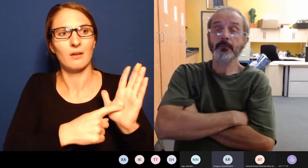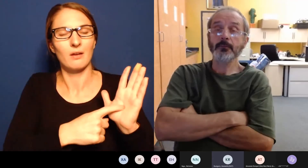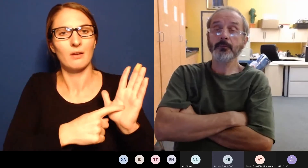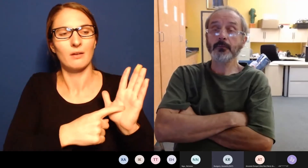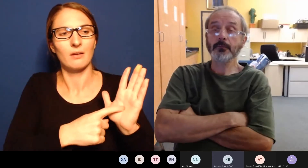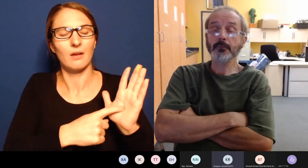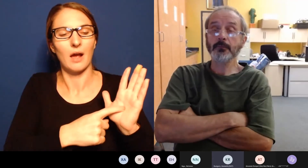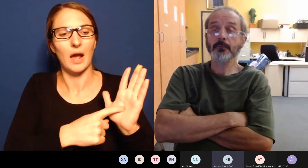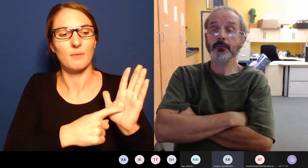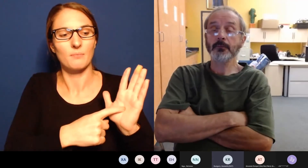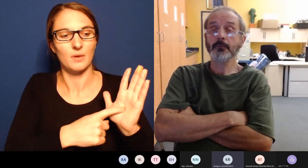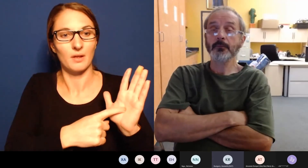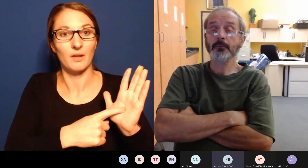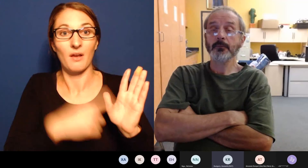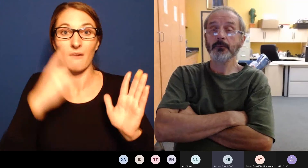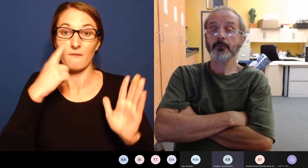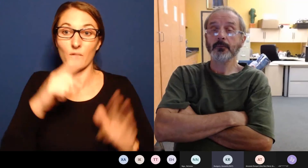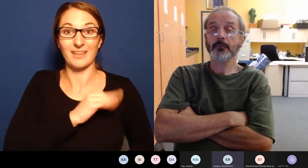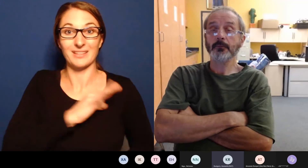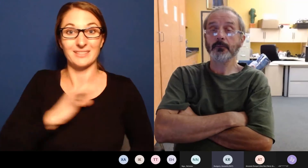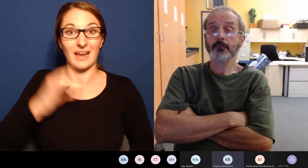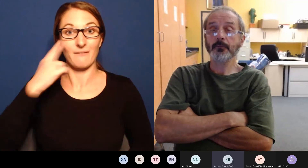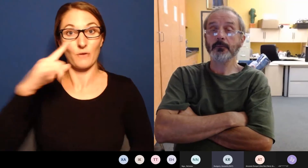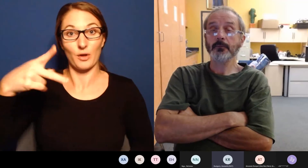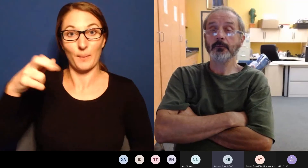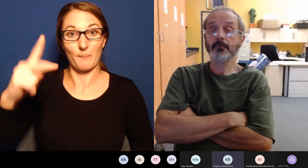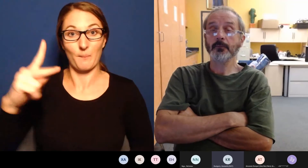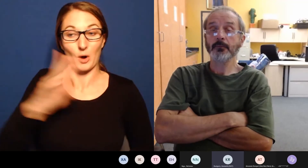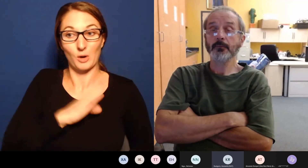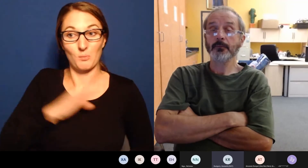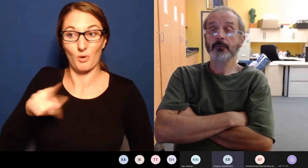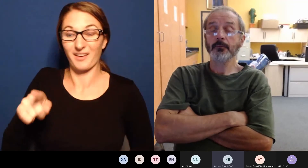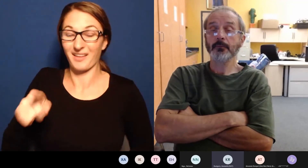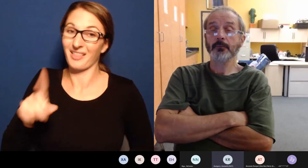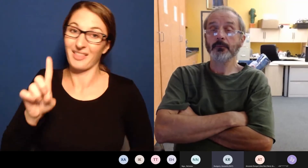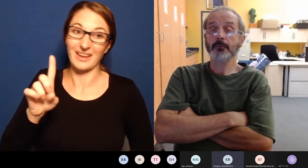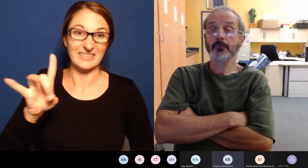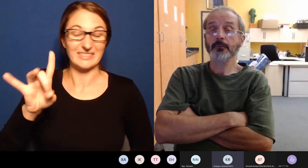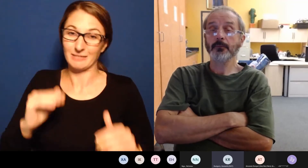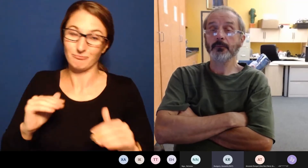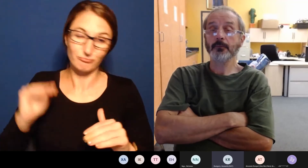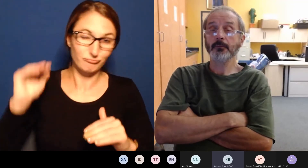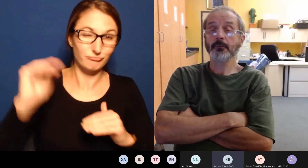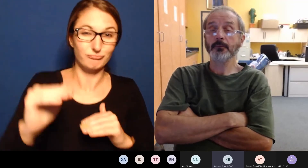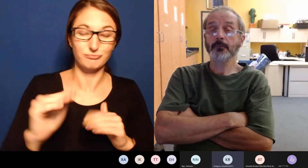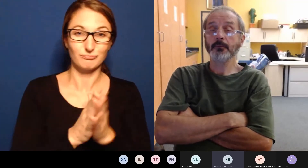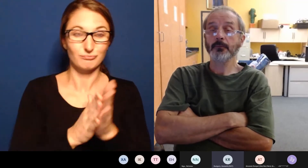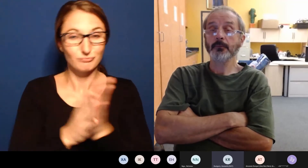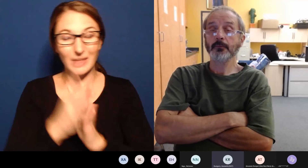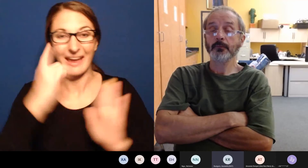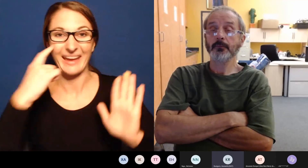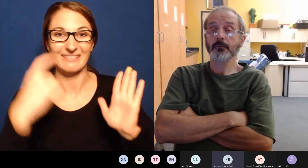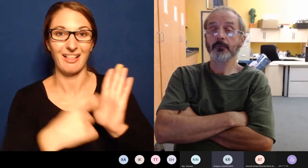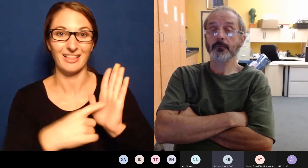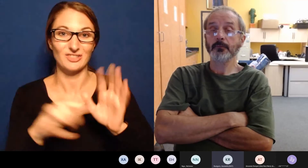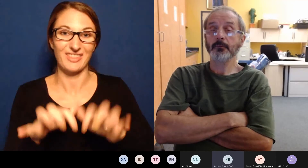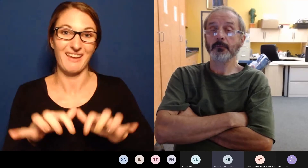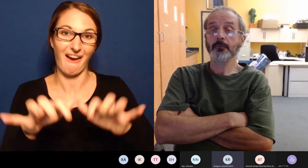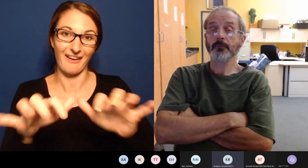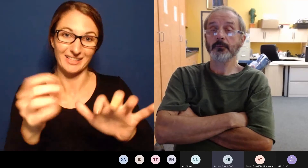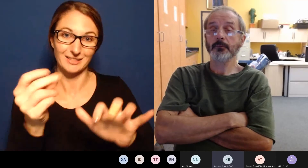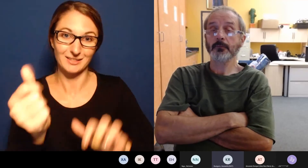again, staff from the park board step up and really acknowledge the audience that